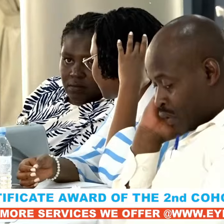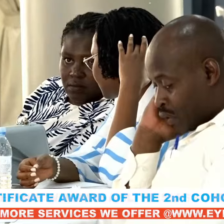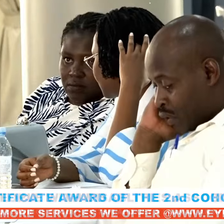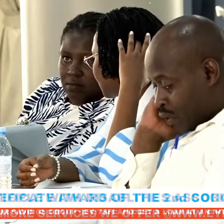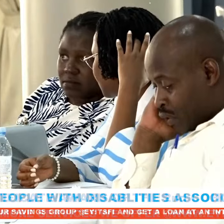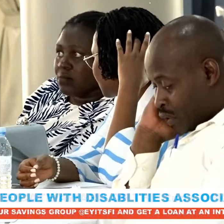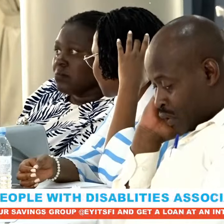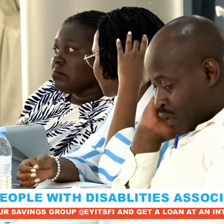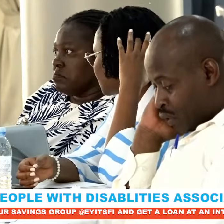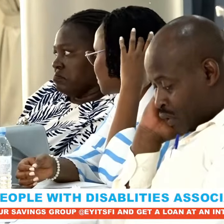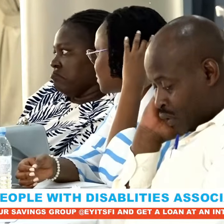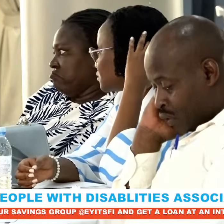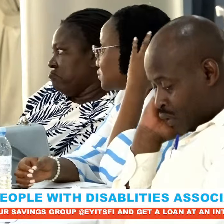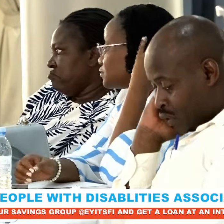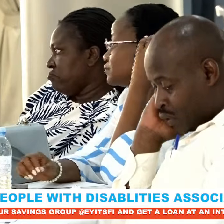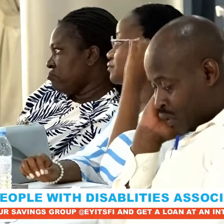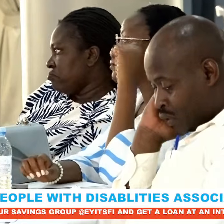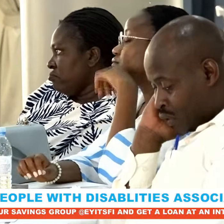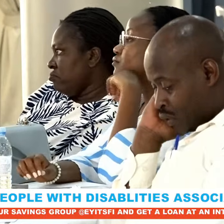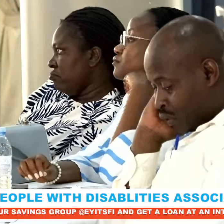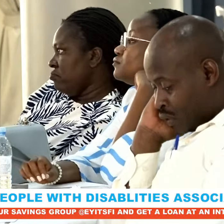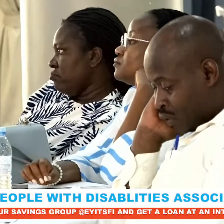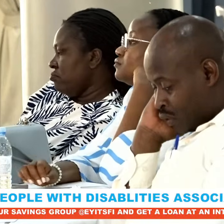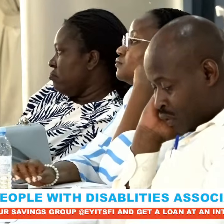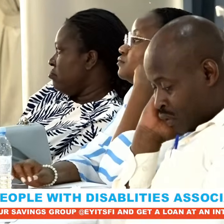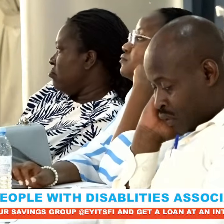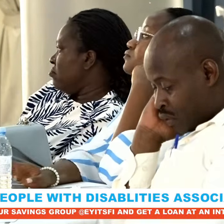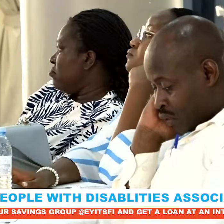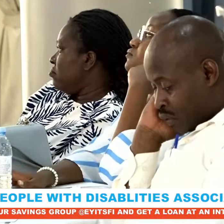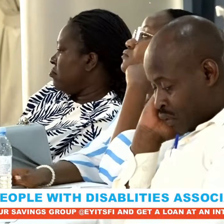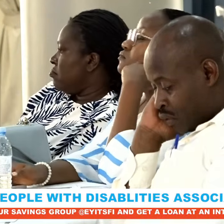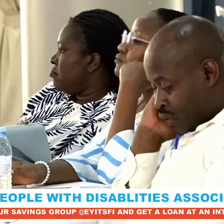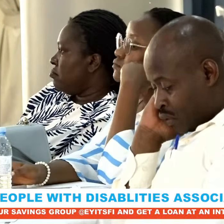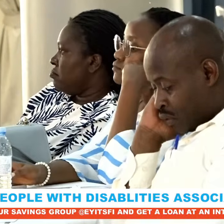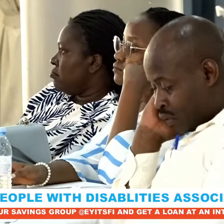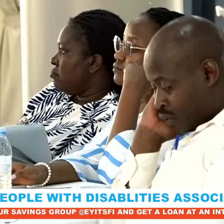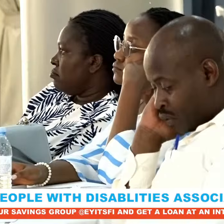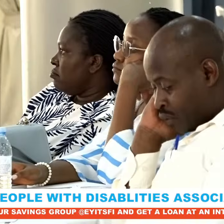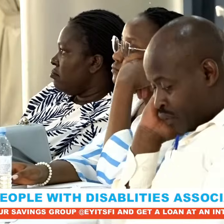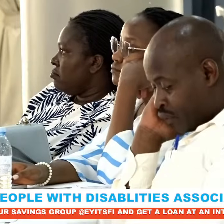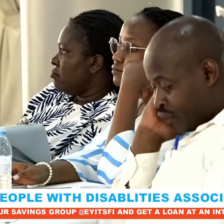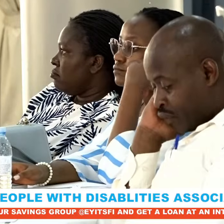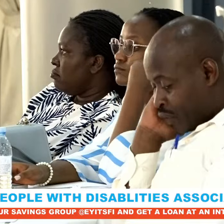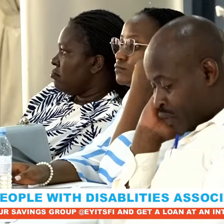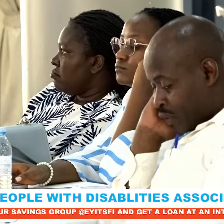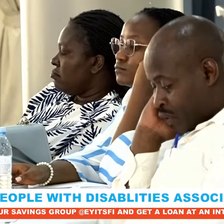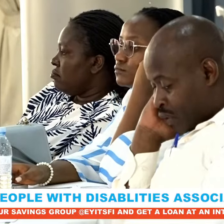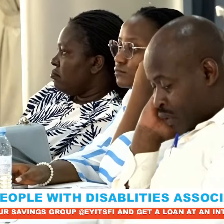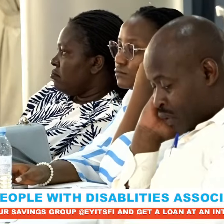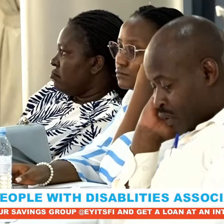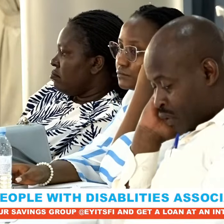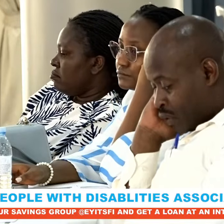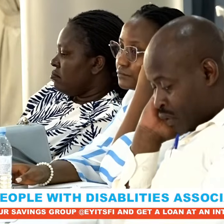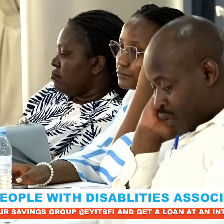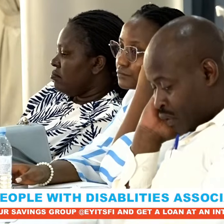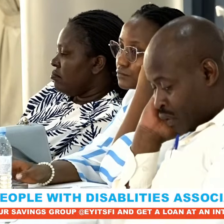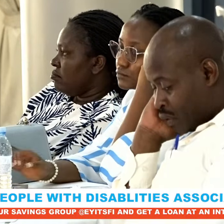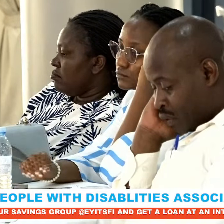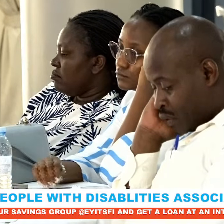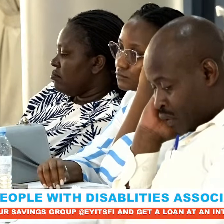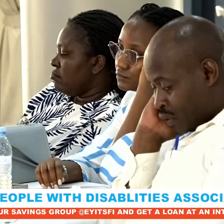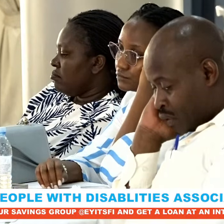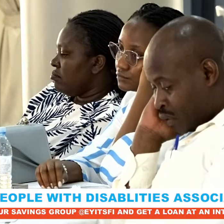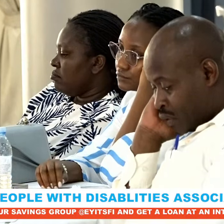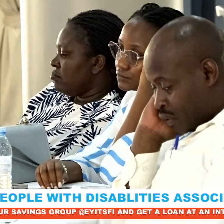and that's why we are here today. I also need to recognize the management, but I want to thank them